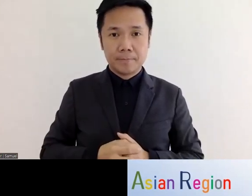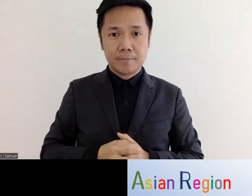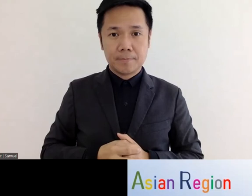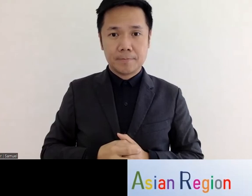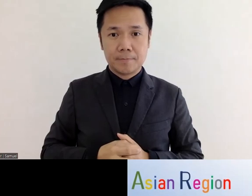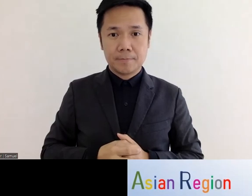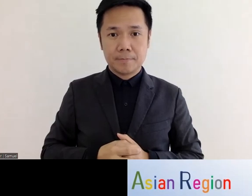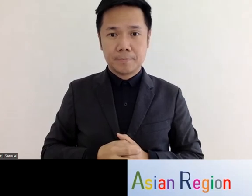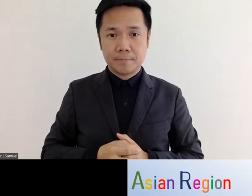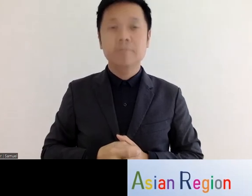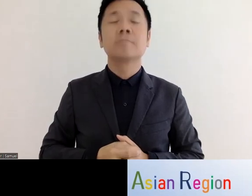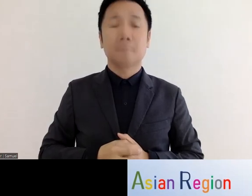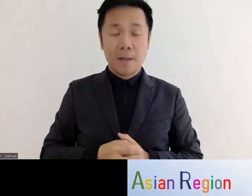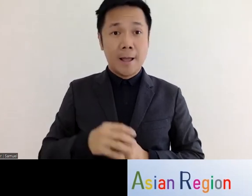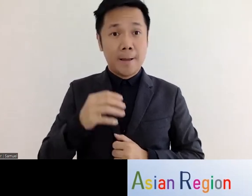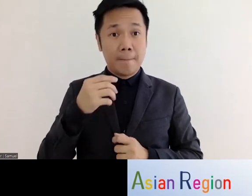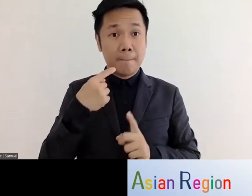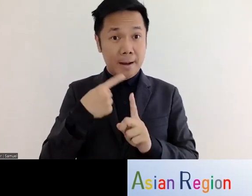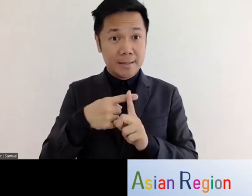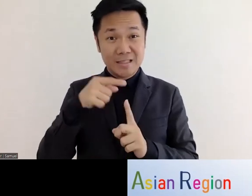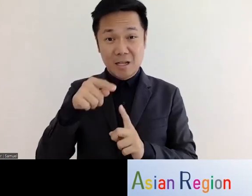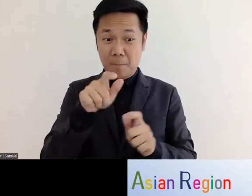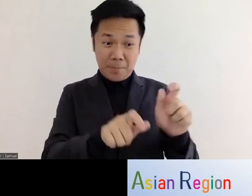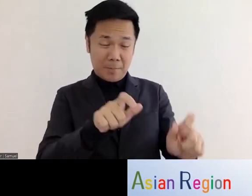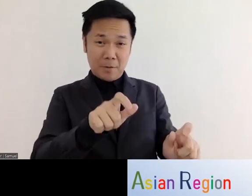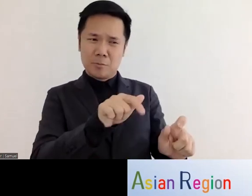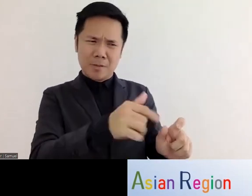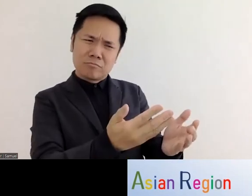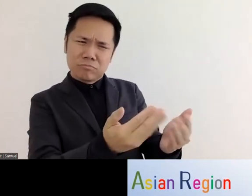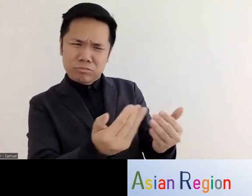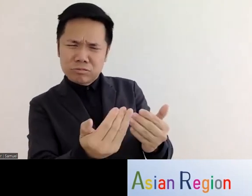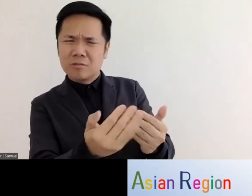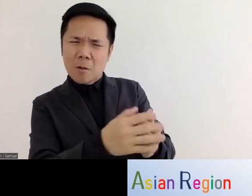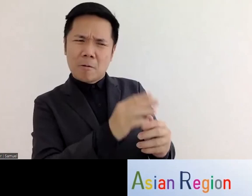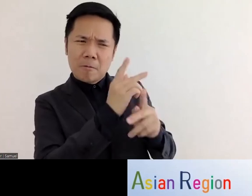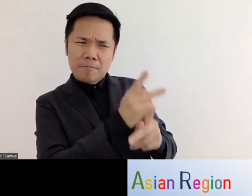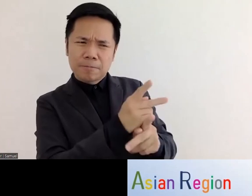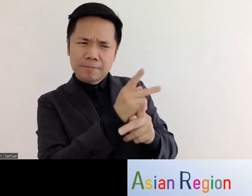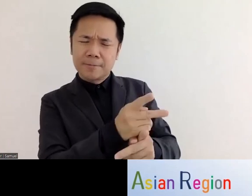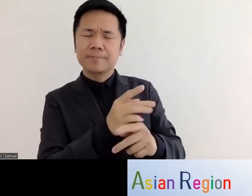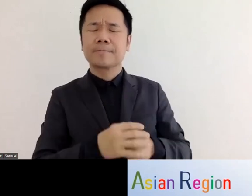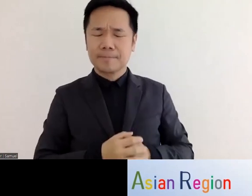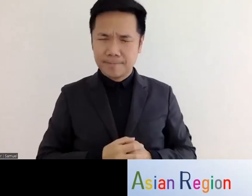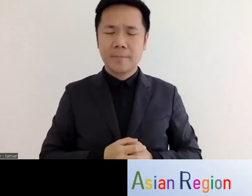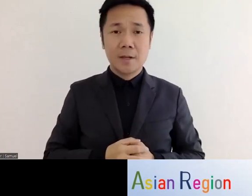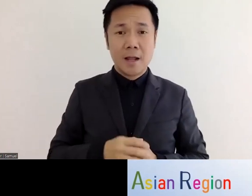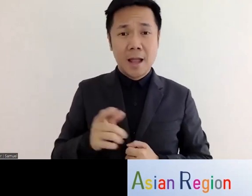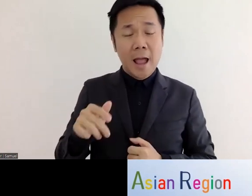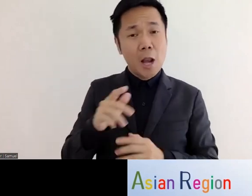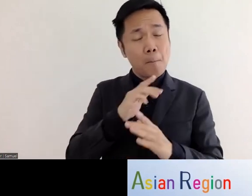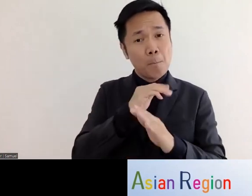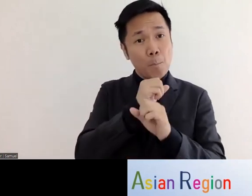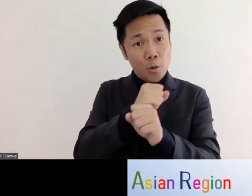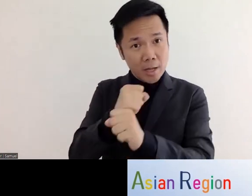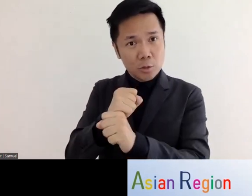treat human decently like human. And of course, advanced social protection programs that inclusive for